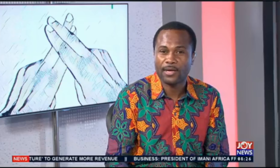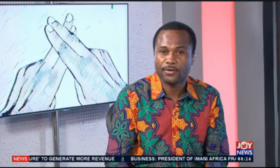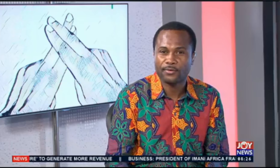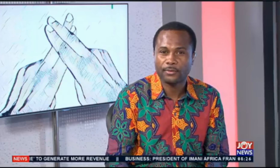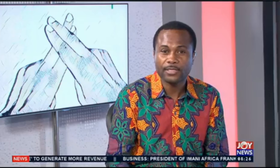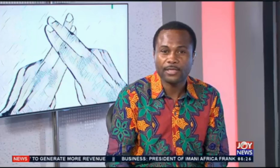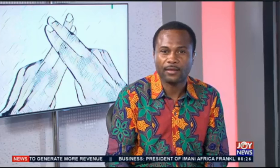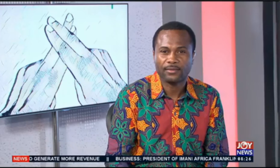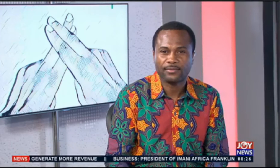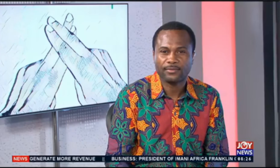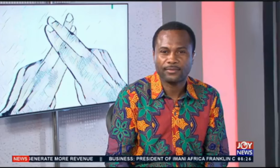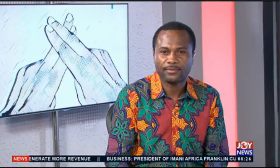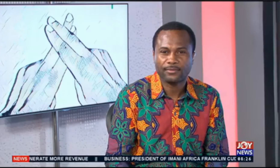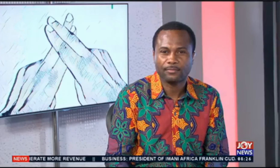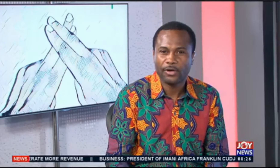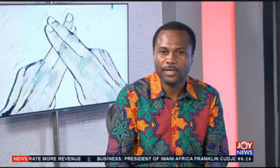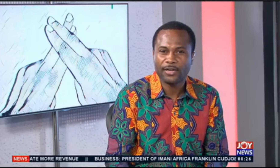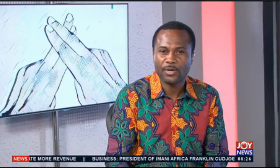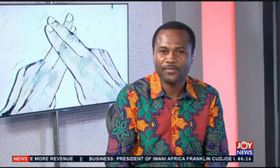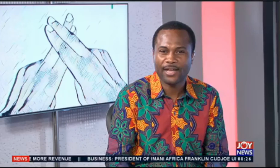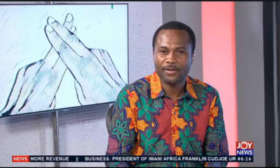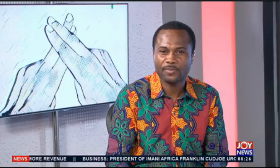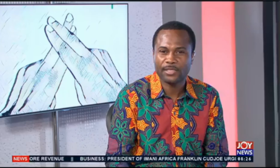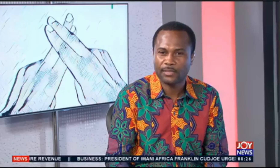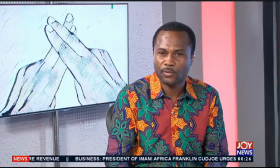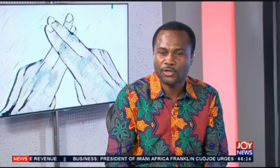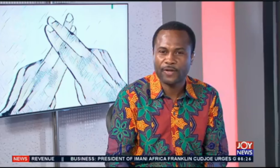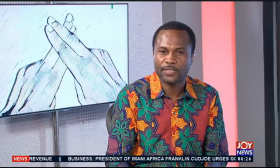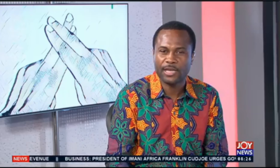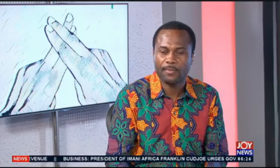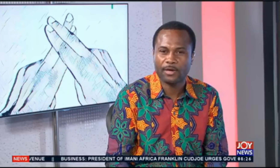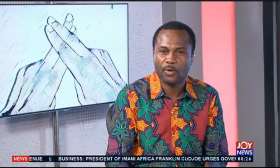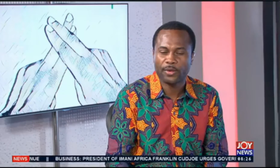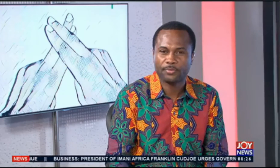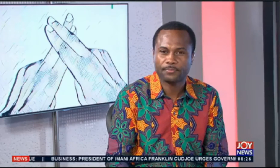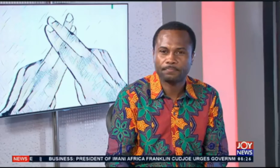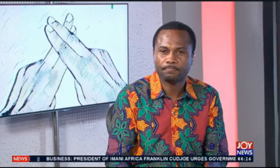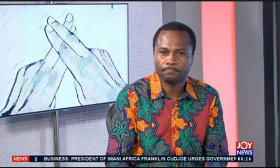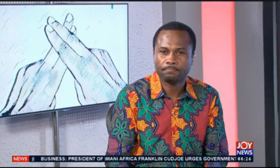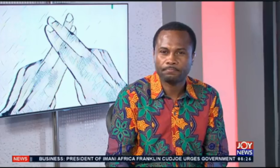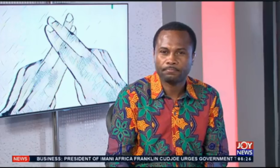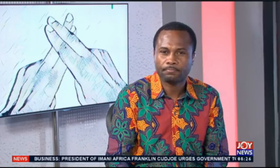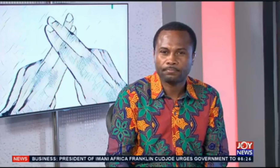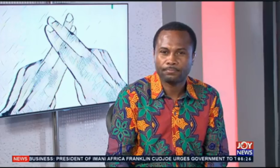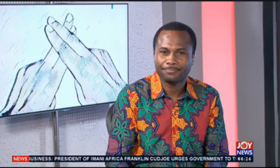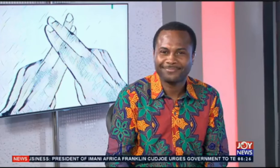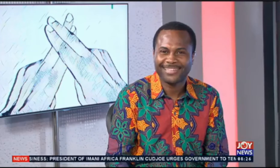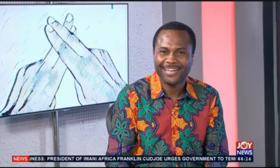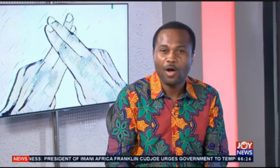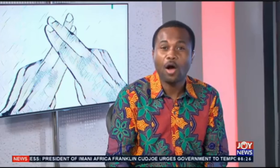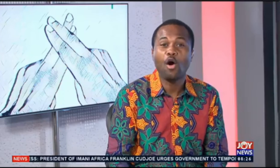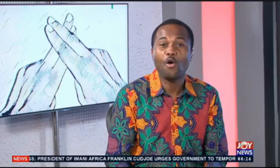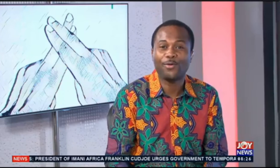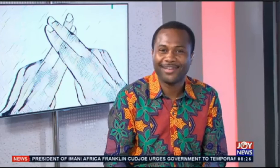Yes, Mankarigu. Roland. Yes, sir. Good morning. Morning. Any words of encouragement and what do you have to say Yes, about how we have to... This is Abdul Ghanaian